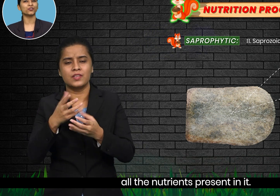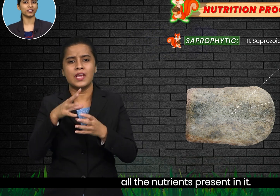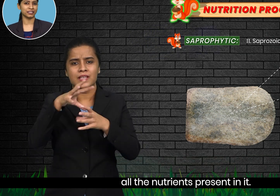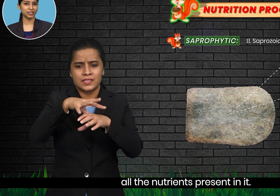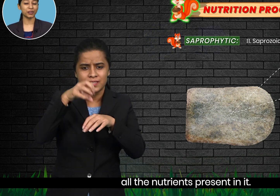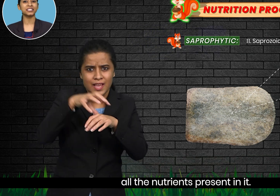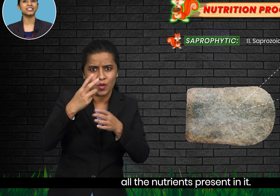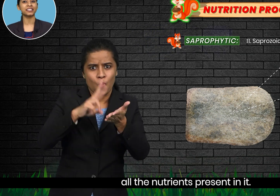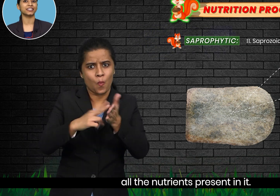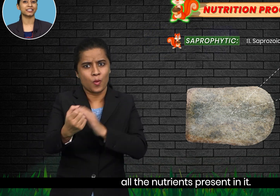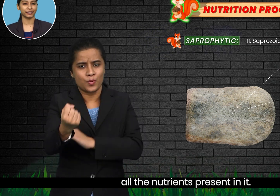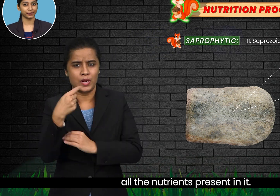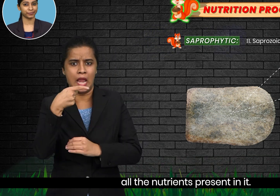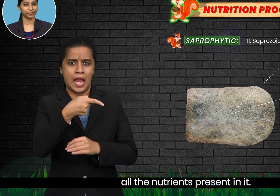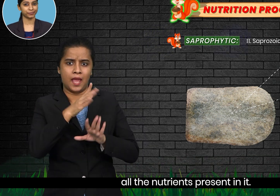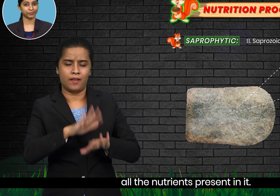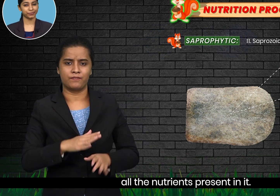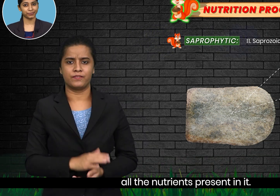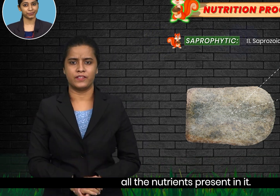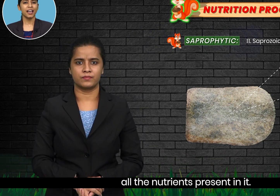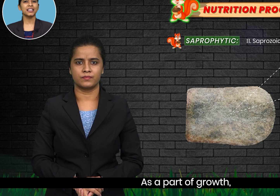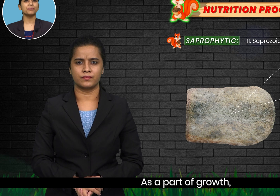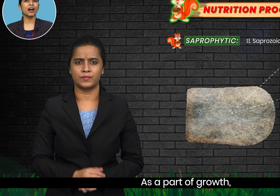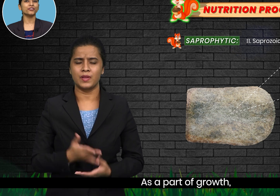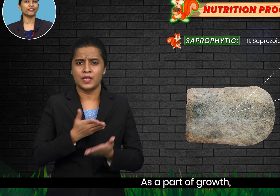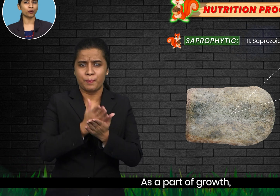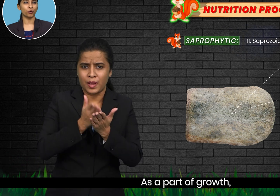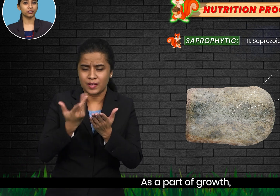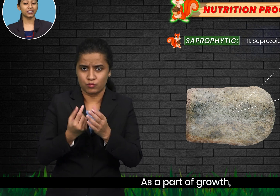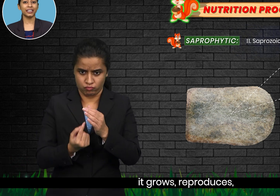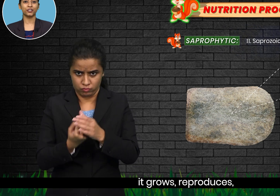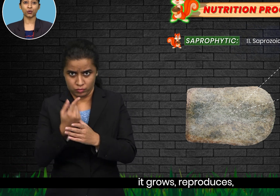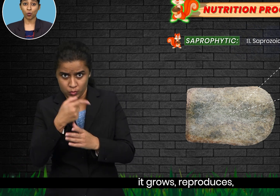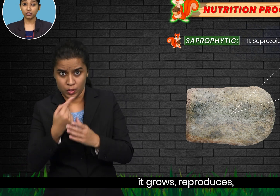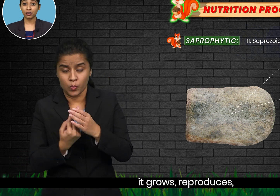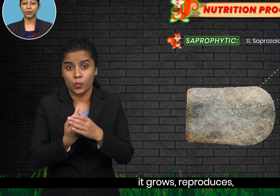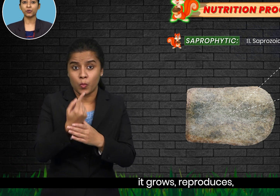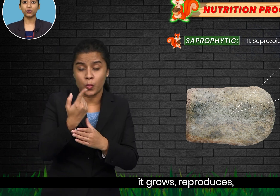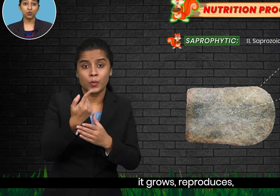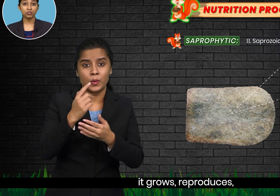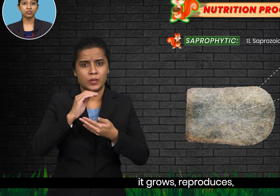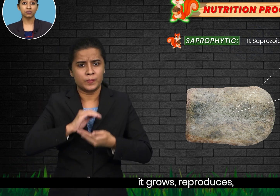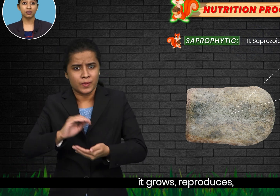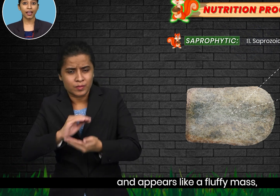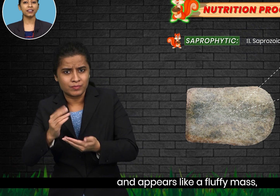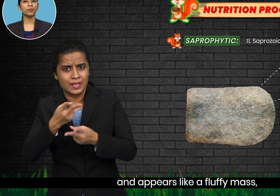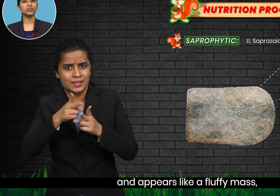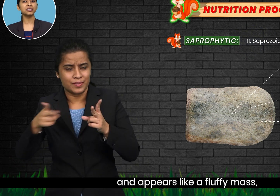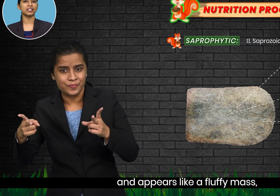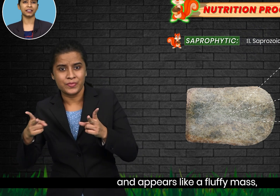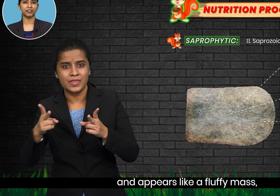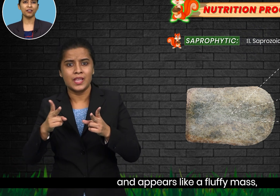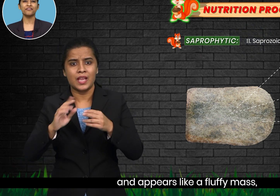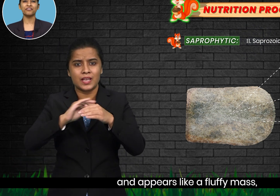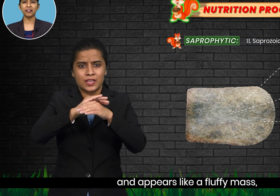the nutrients present in it. As a part of growth, it grows, reproduces and